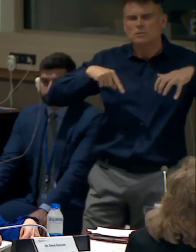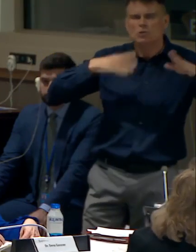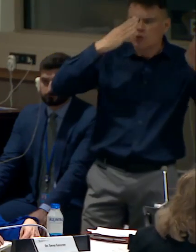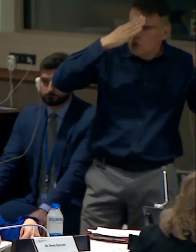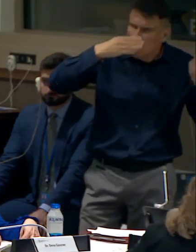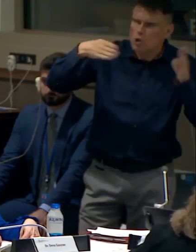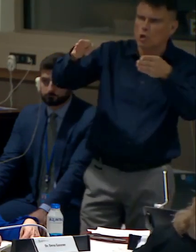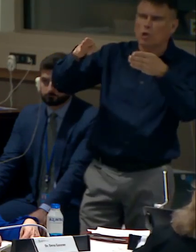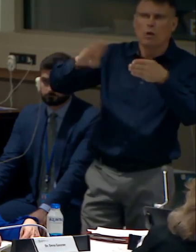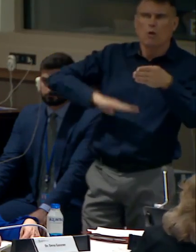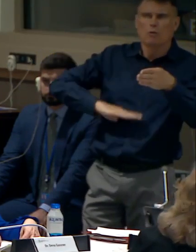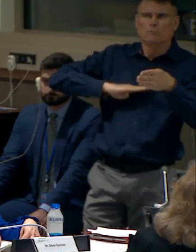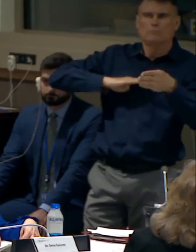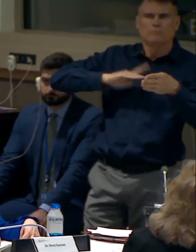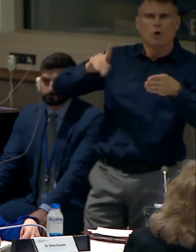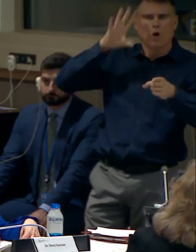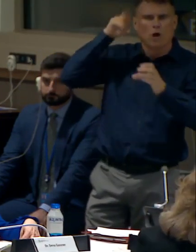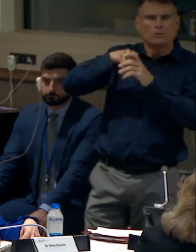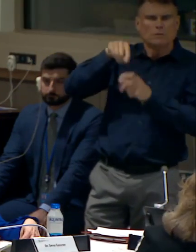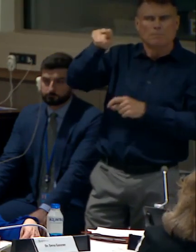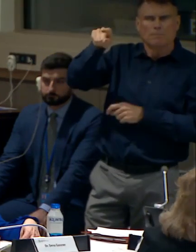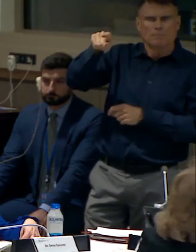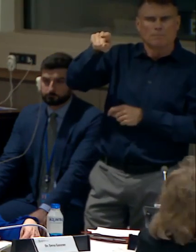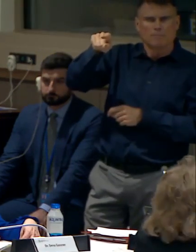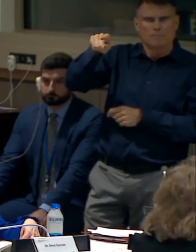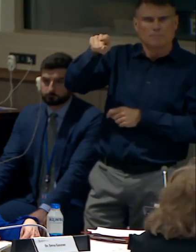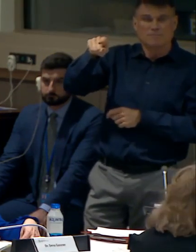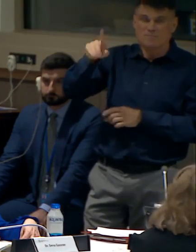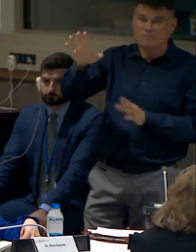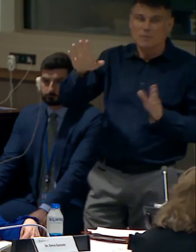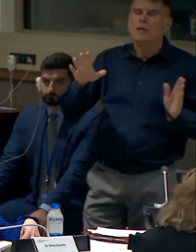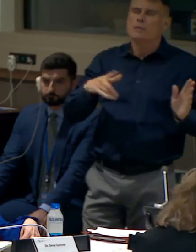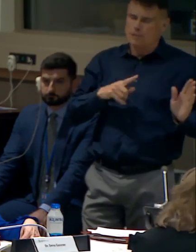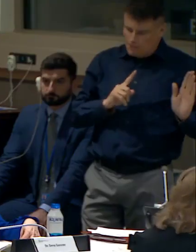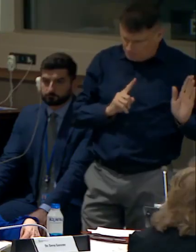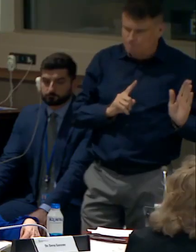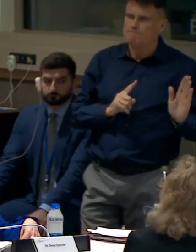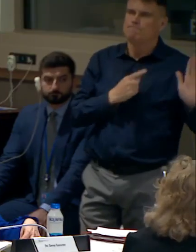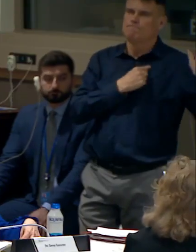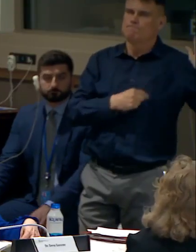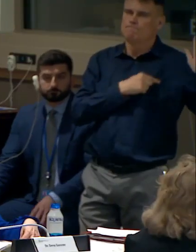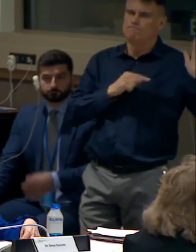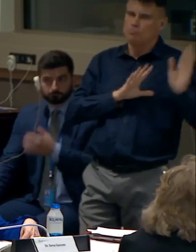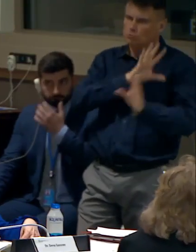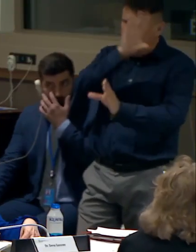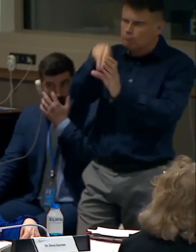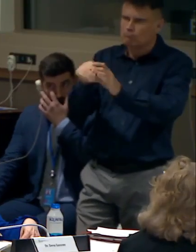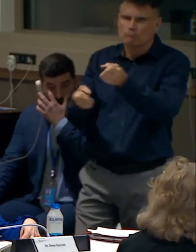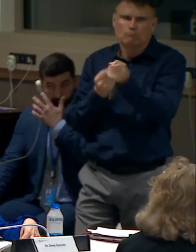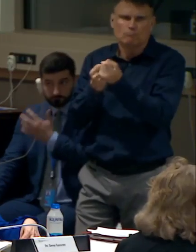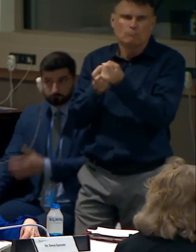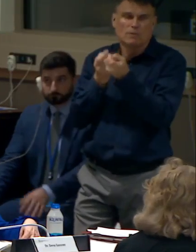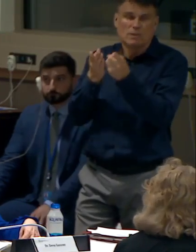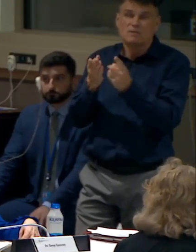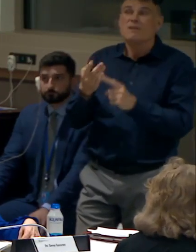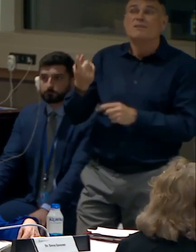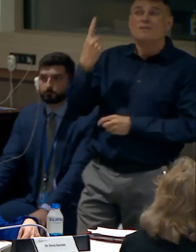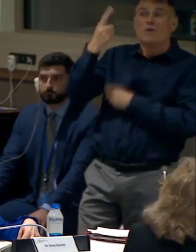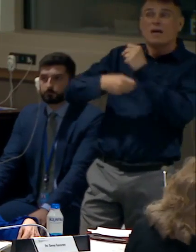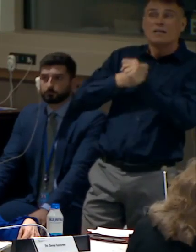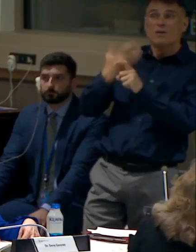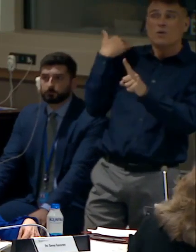but definitely today's session will continue to help us more to understand the challenges, the